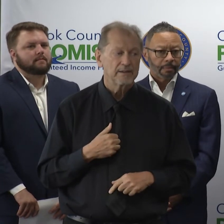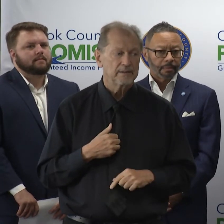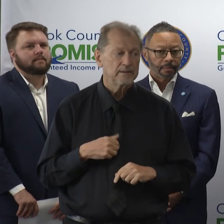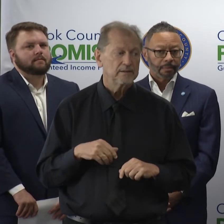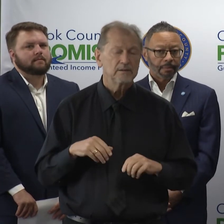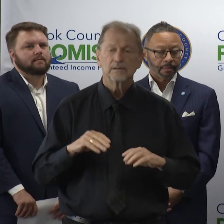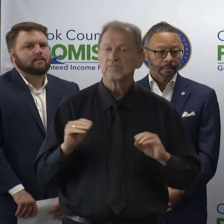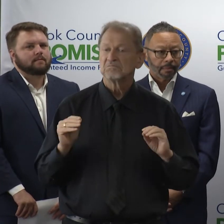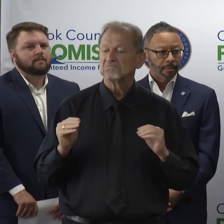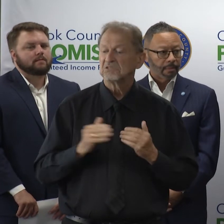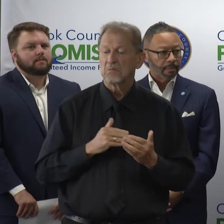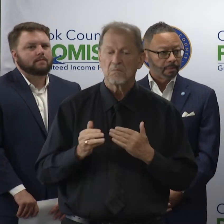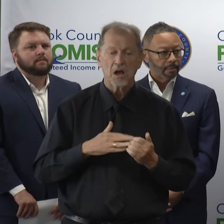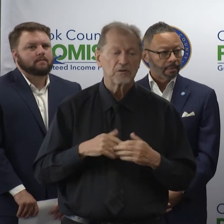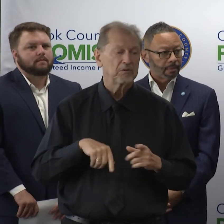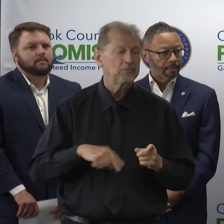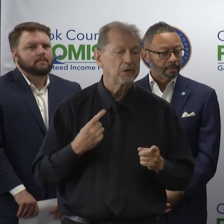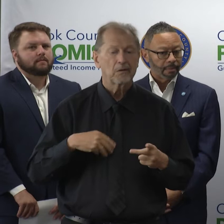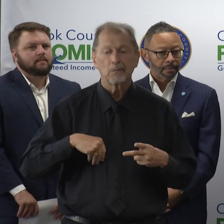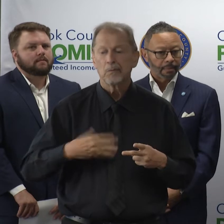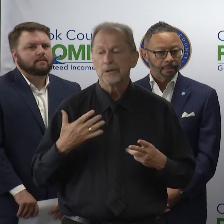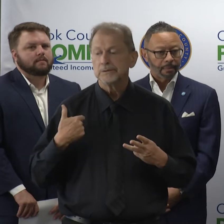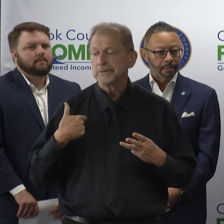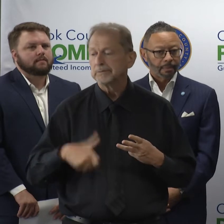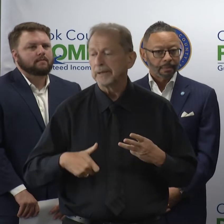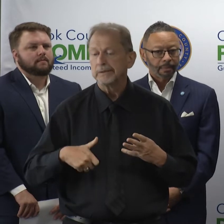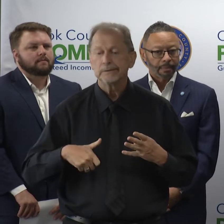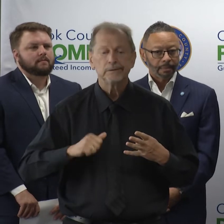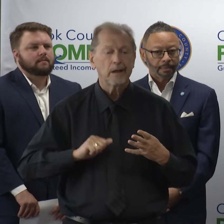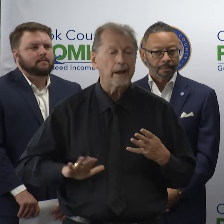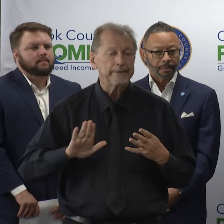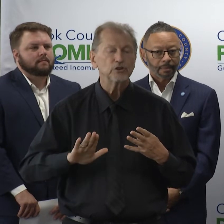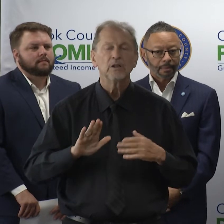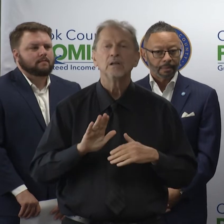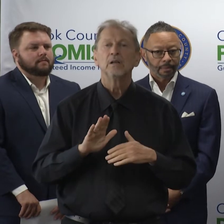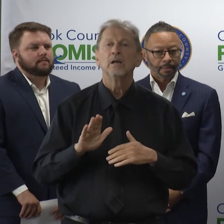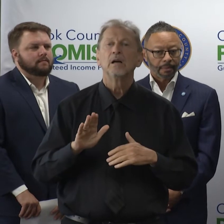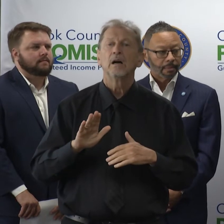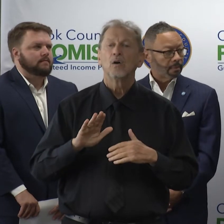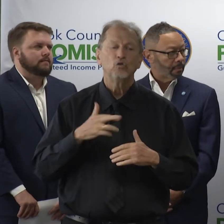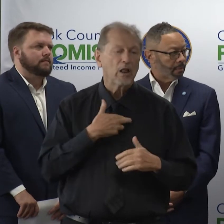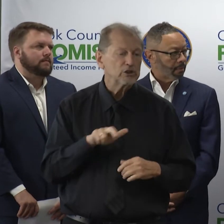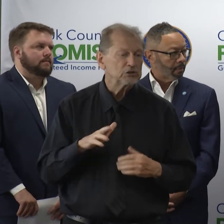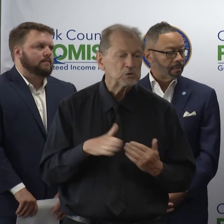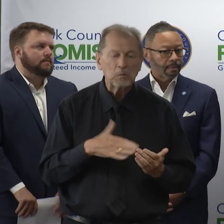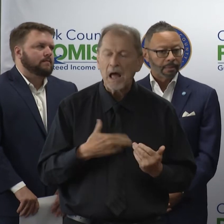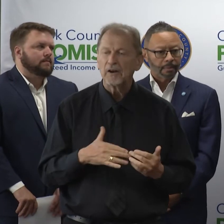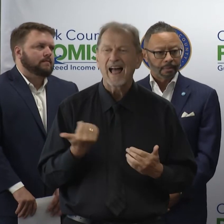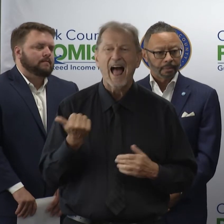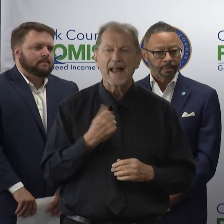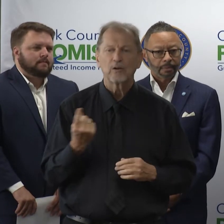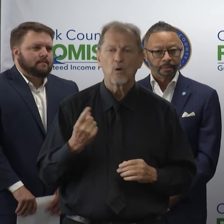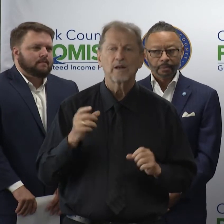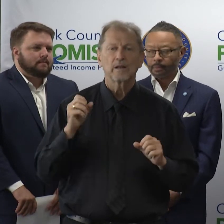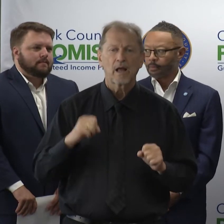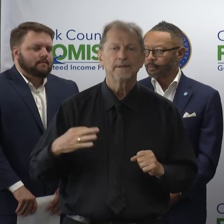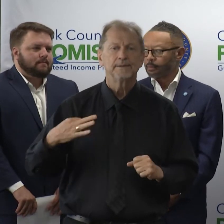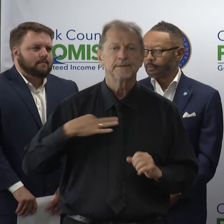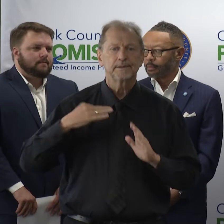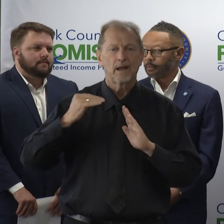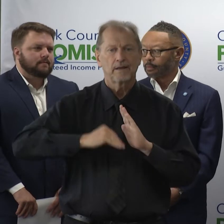your race, your creed, where you came from, everyone. All you have to do is sign